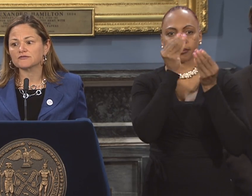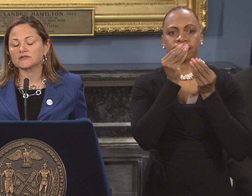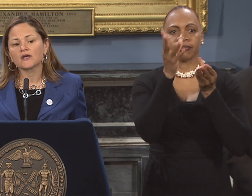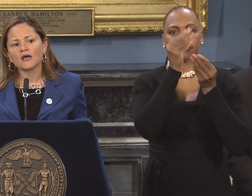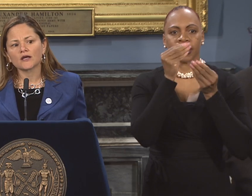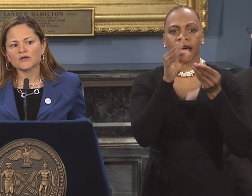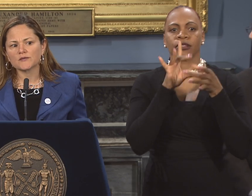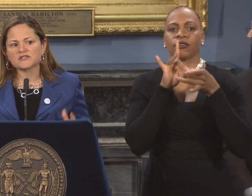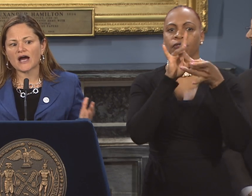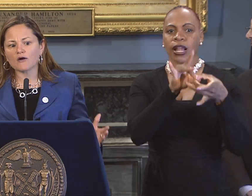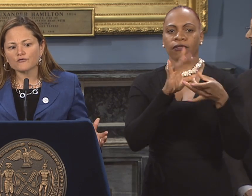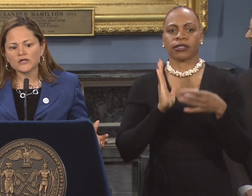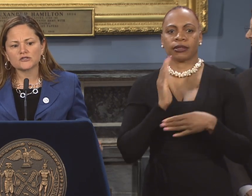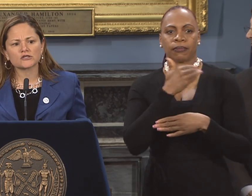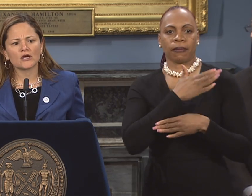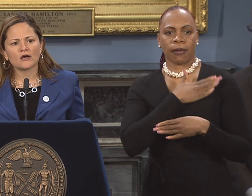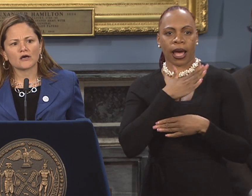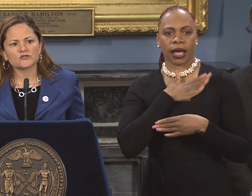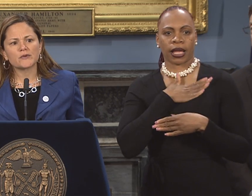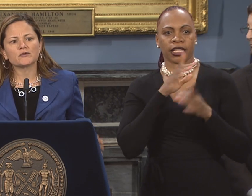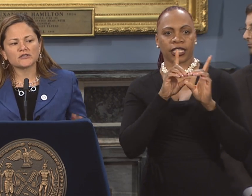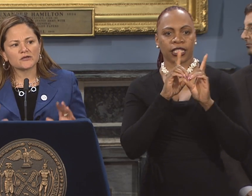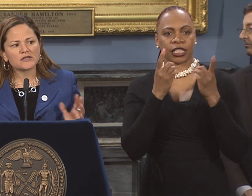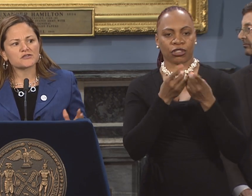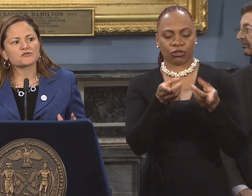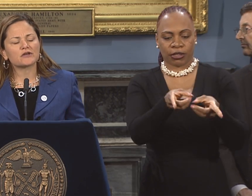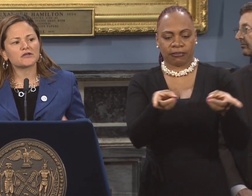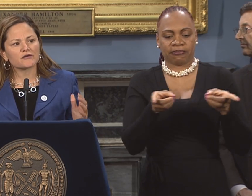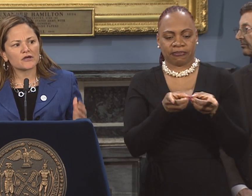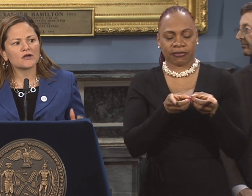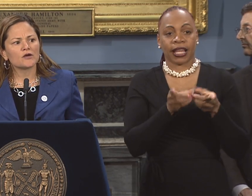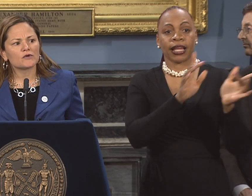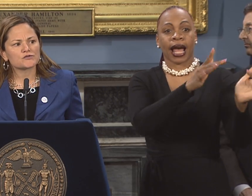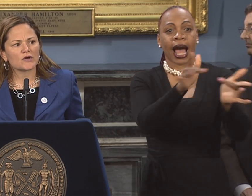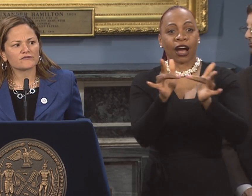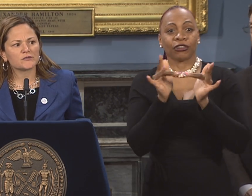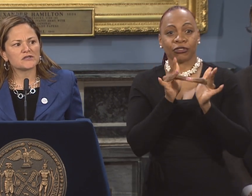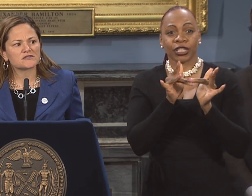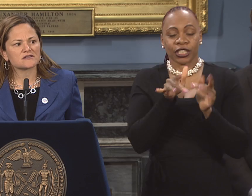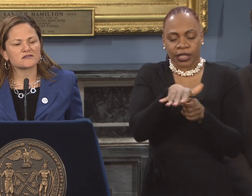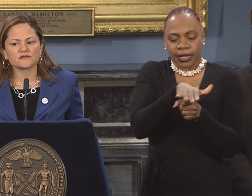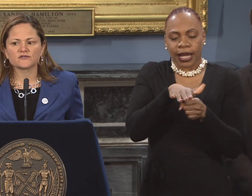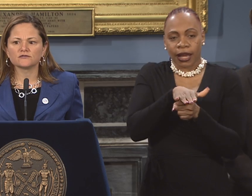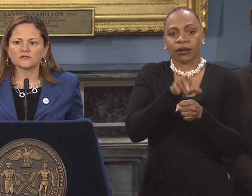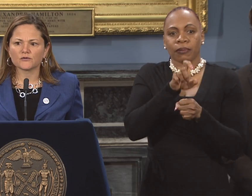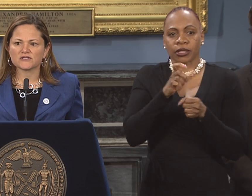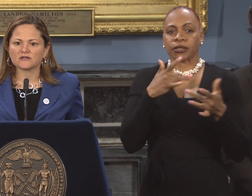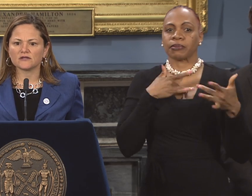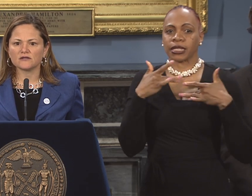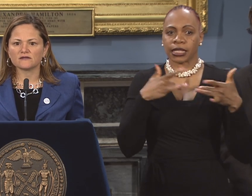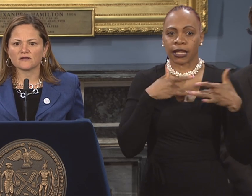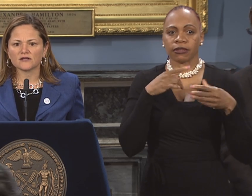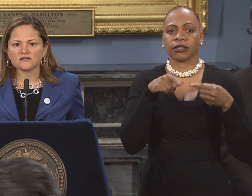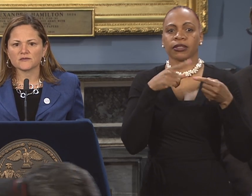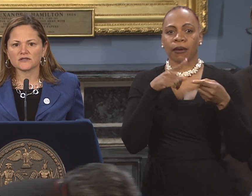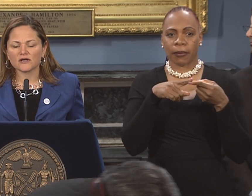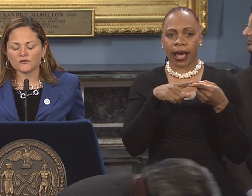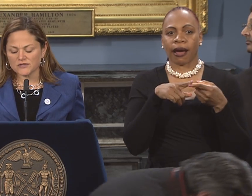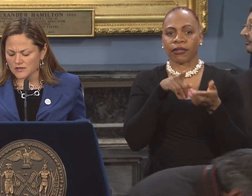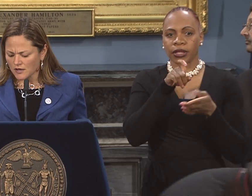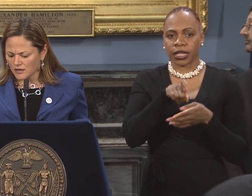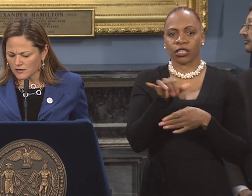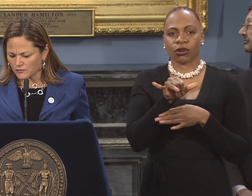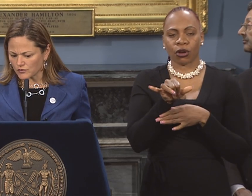my district. And when it comes to outreach to people in the immediate surrounding area, we also have to be sensitive to linguistic needs, and that's something